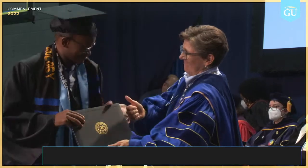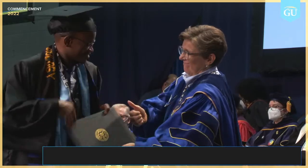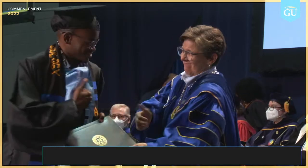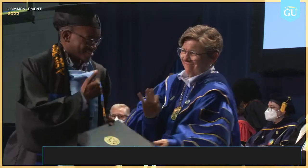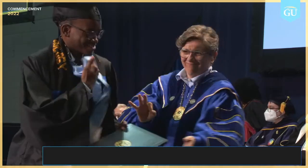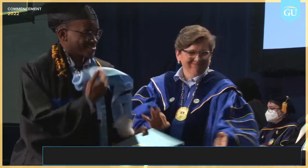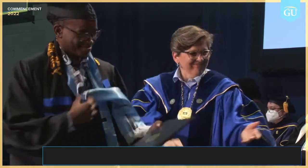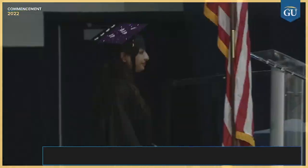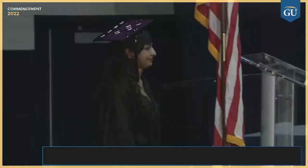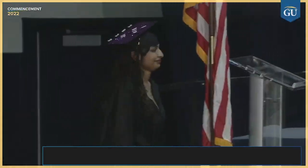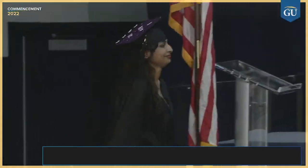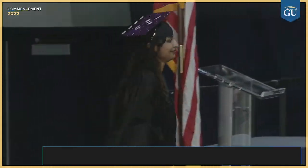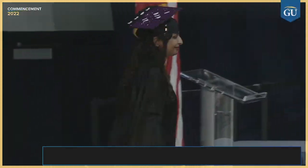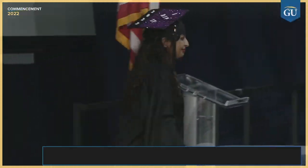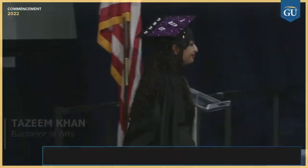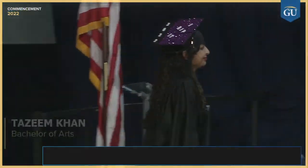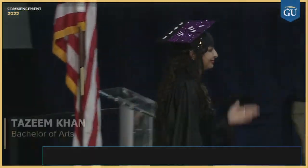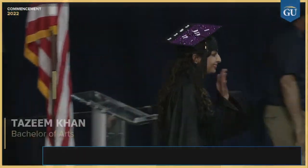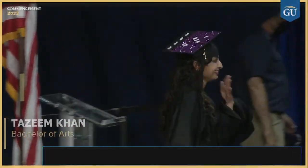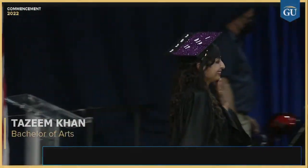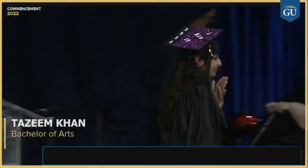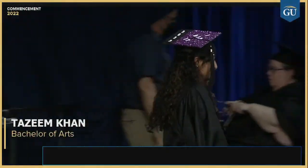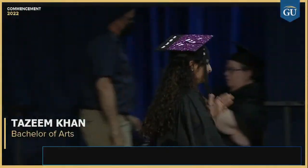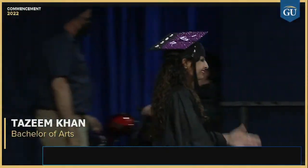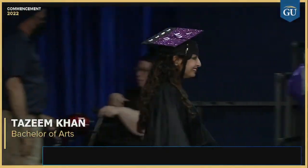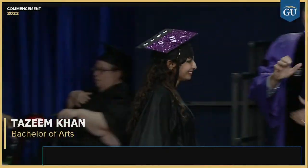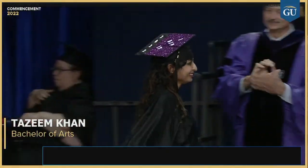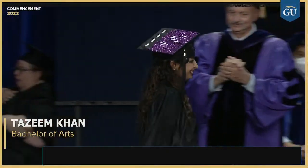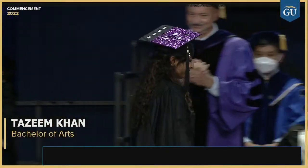Tazim Khan, Bachelor of Arts.